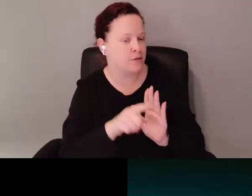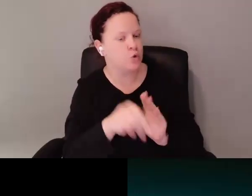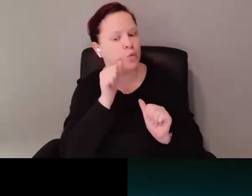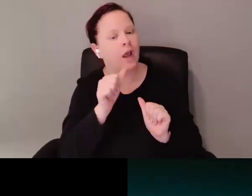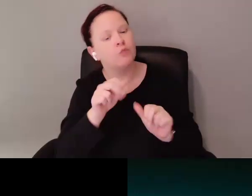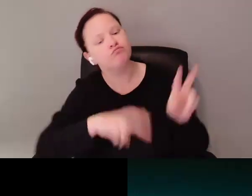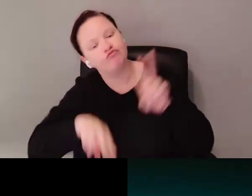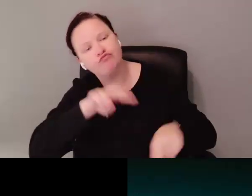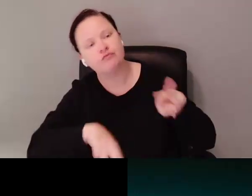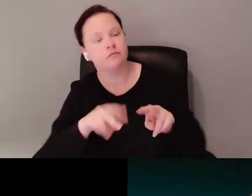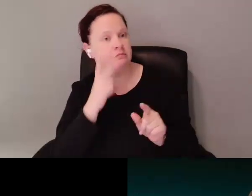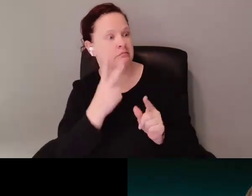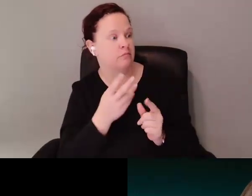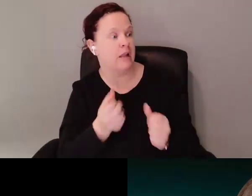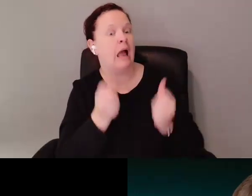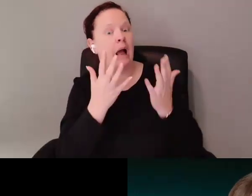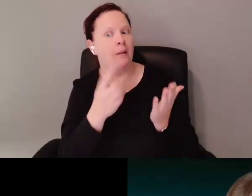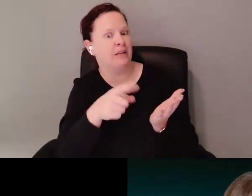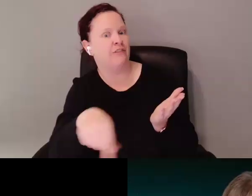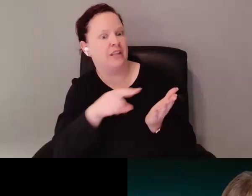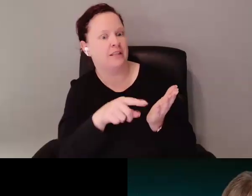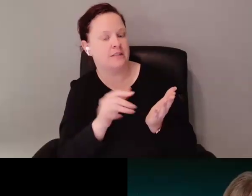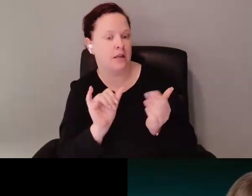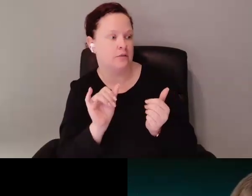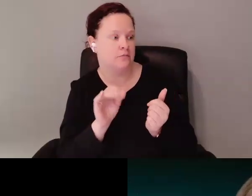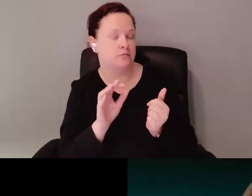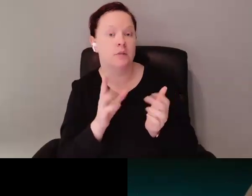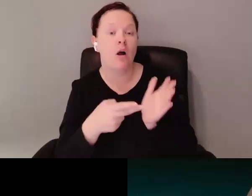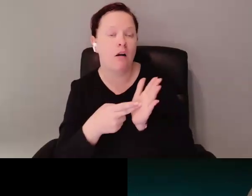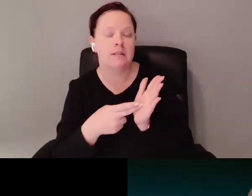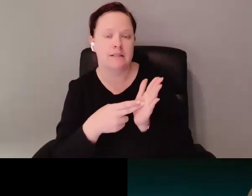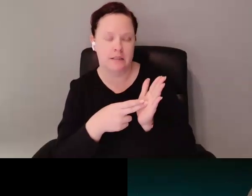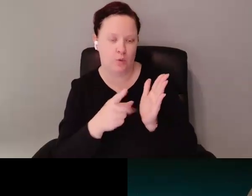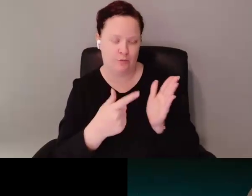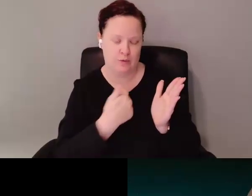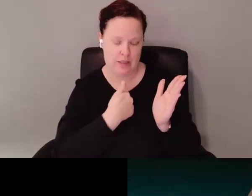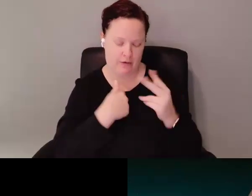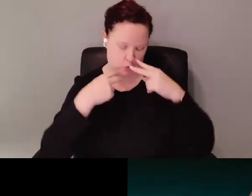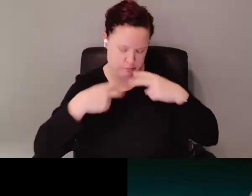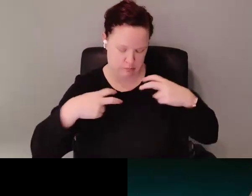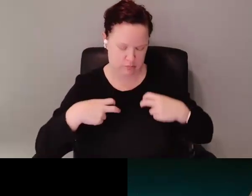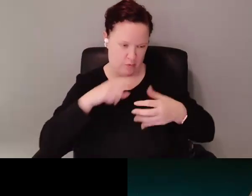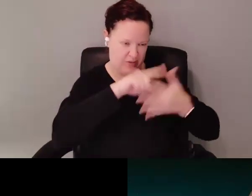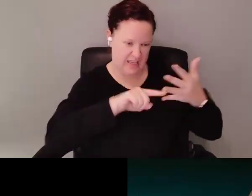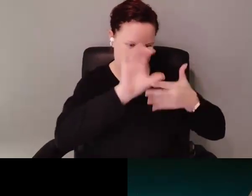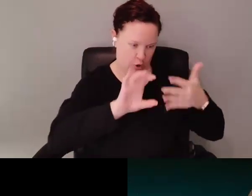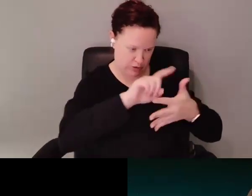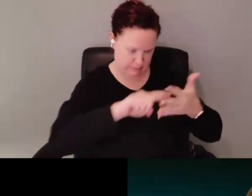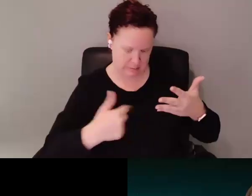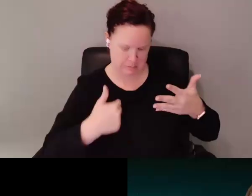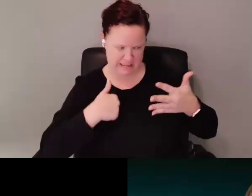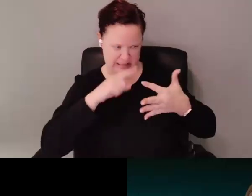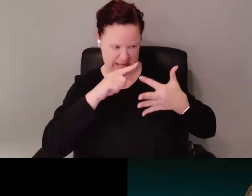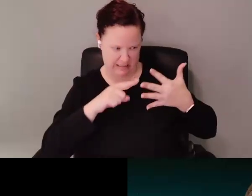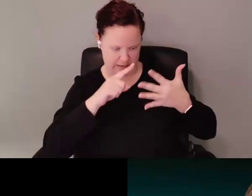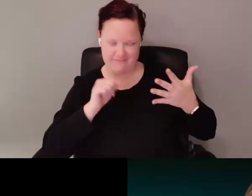at and see how many of these are like, honestly, look at yourself. How many of these fit me? How many of these don't? And